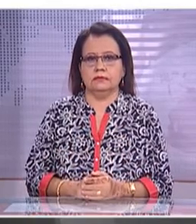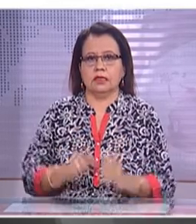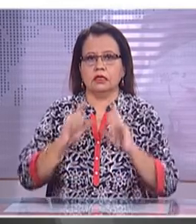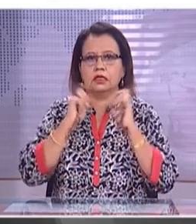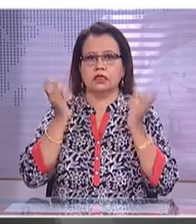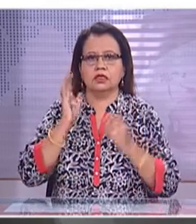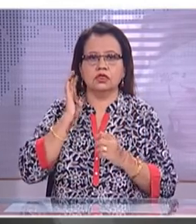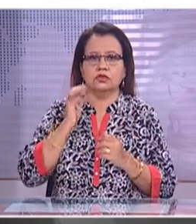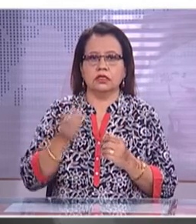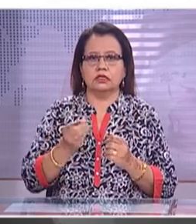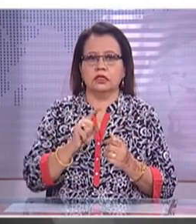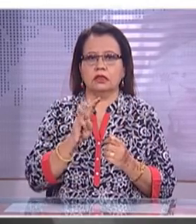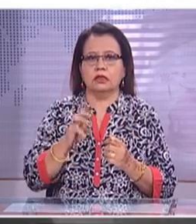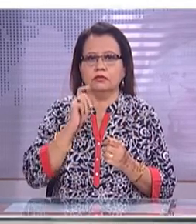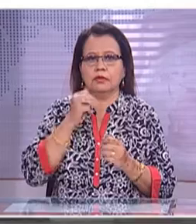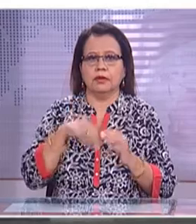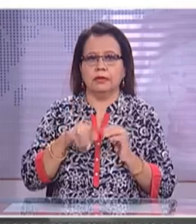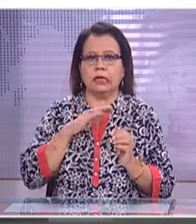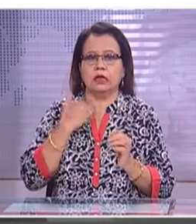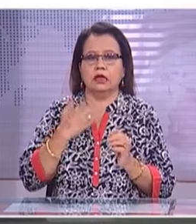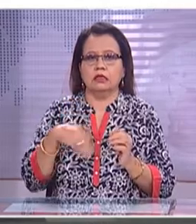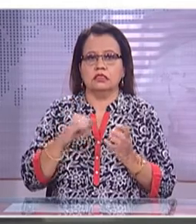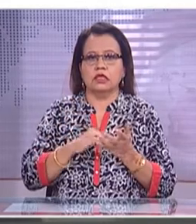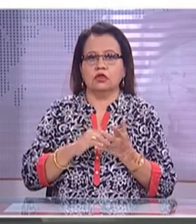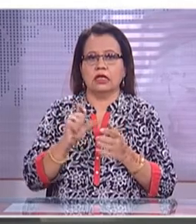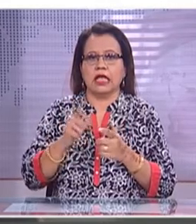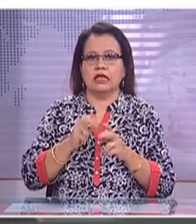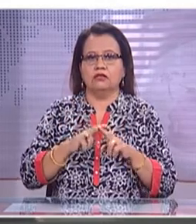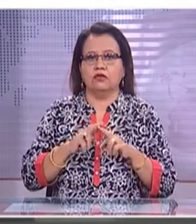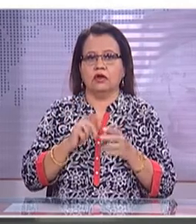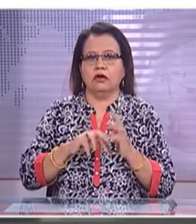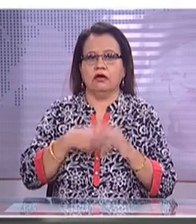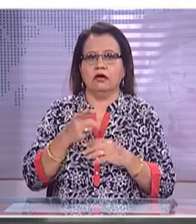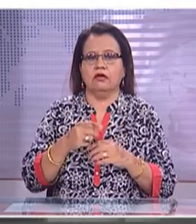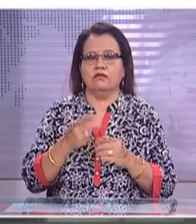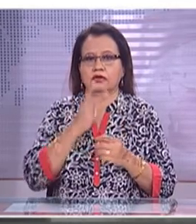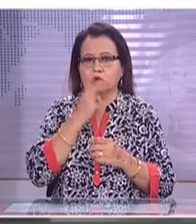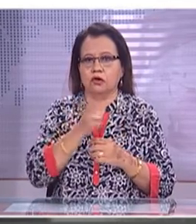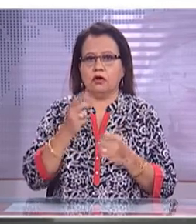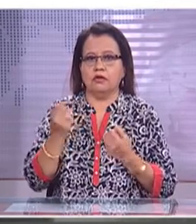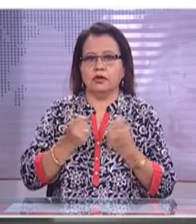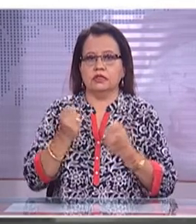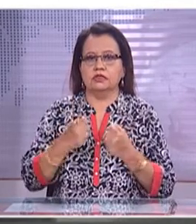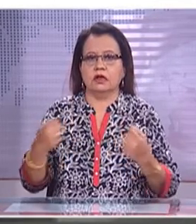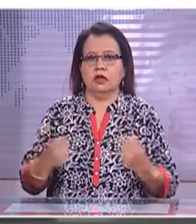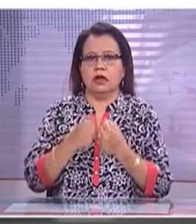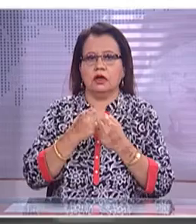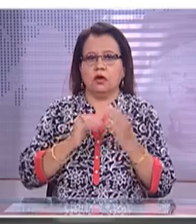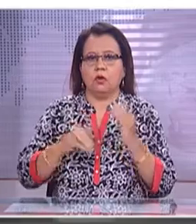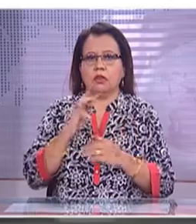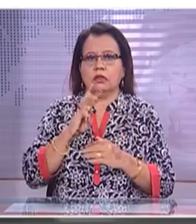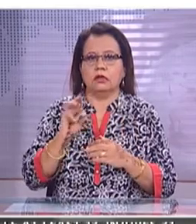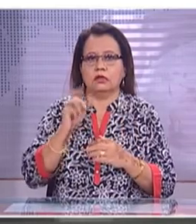In international news, at least 13 people have been killed in Southern California after the tour bus collided with a lorry. Over